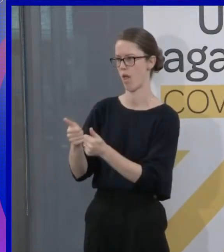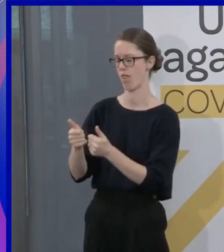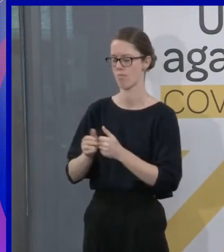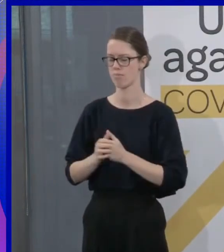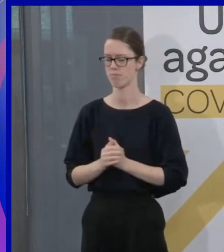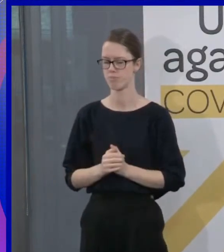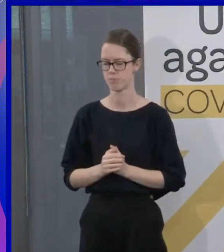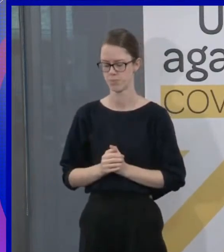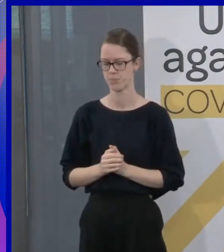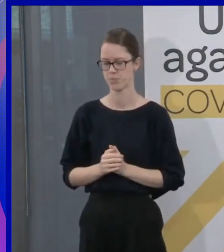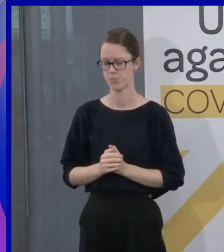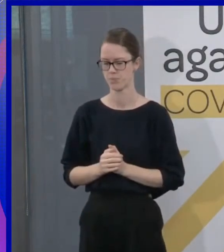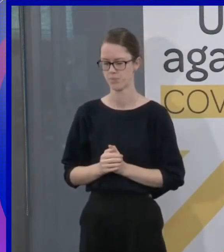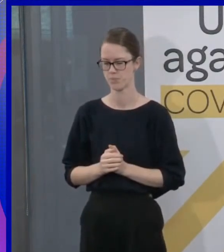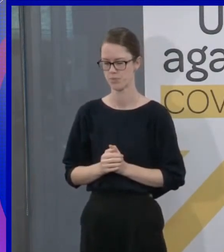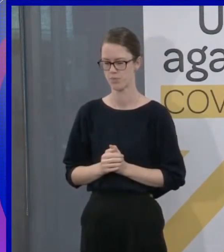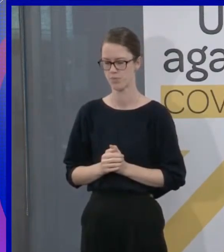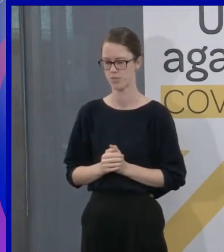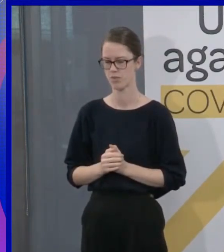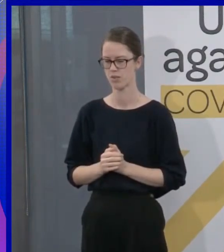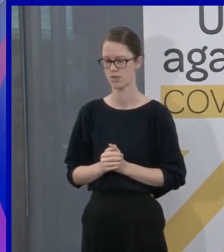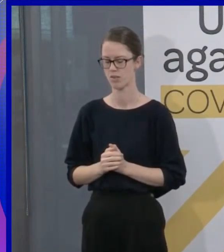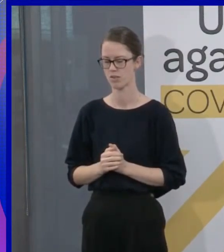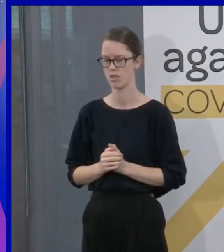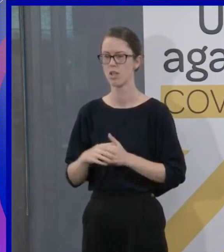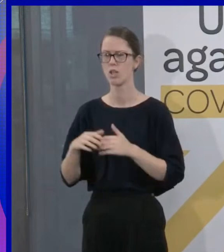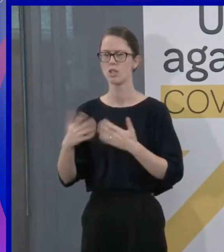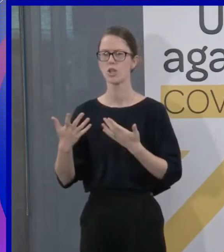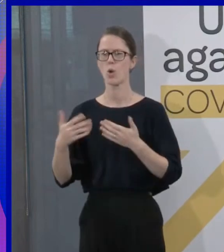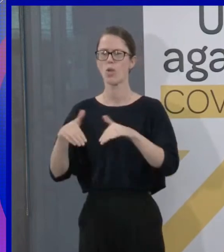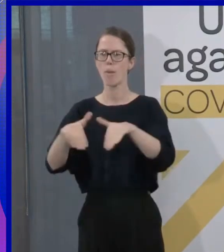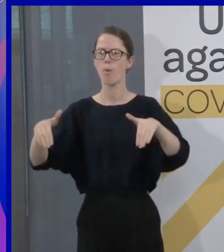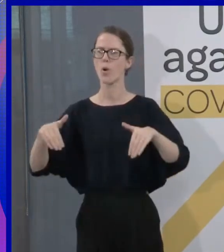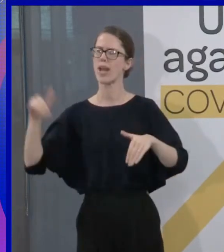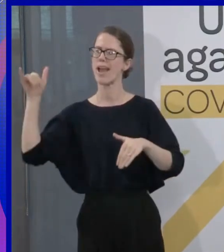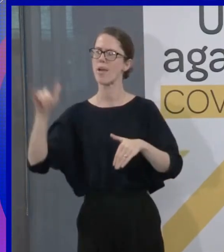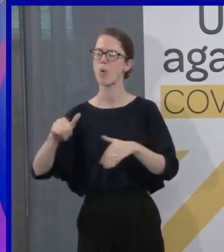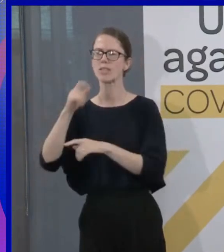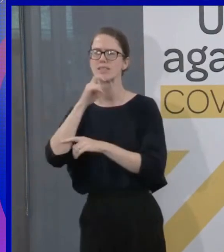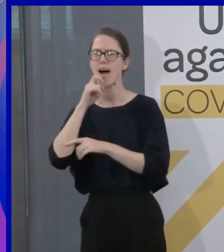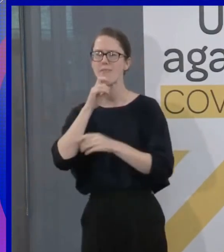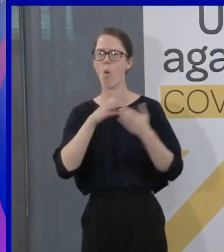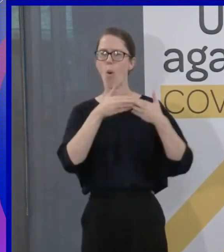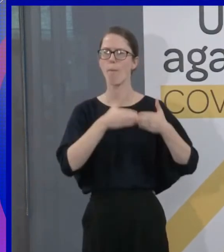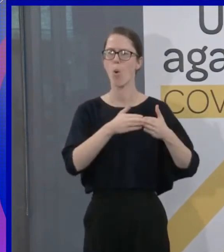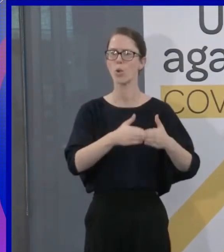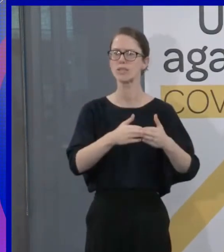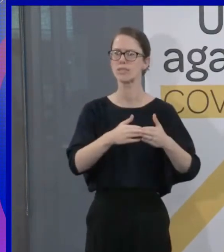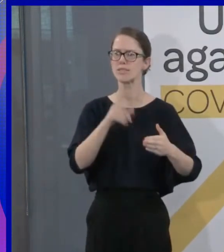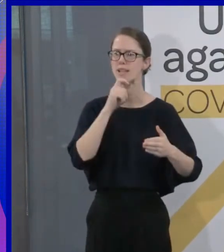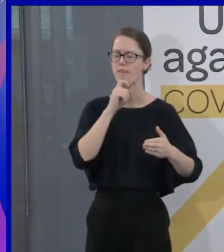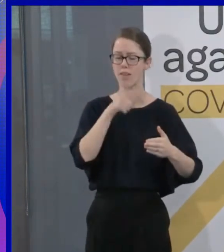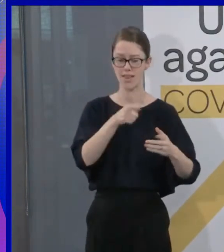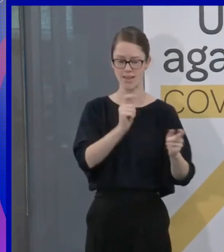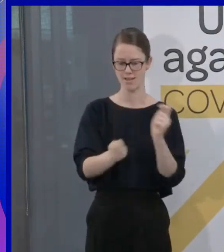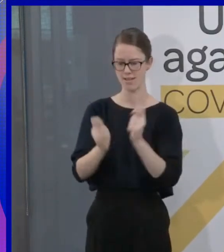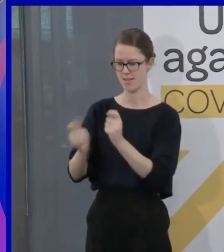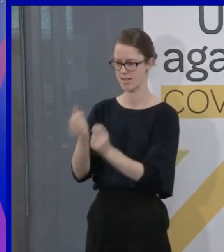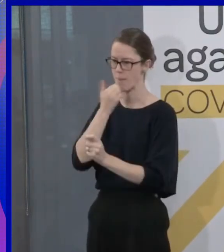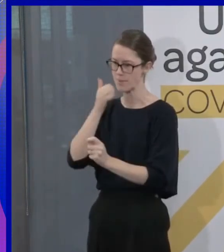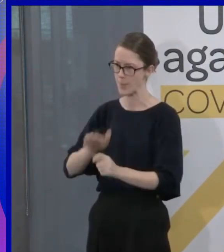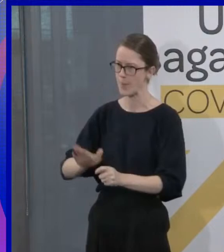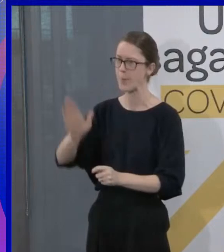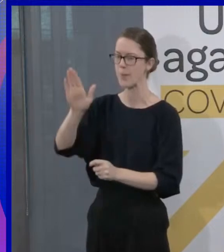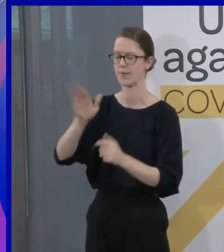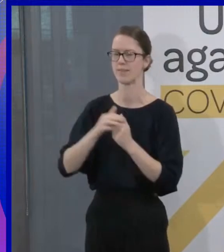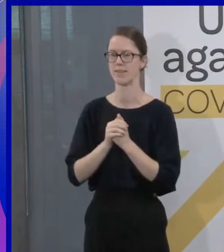So testing at the border for workforce at both airports and ports has continued to increase. There's a